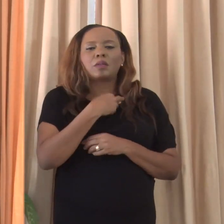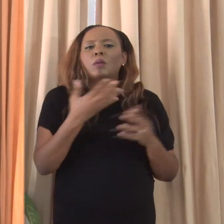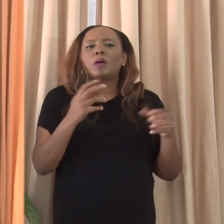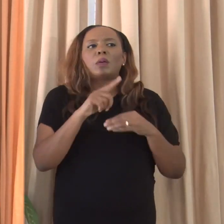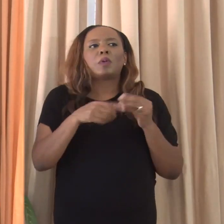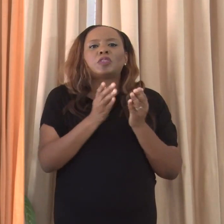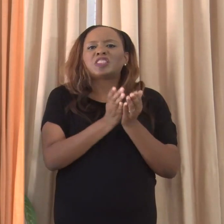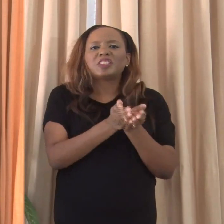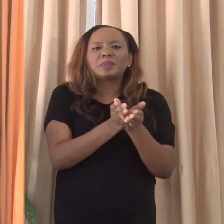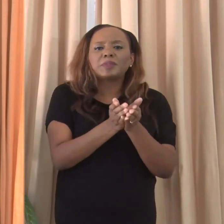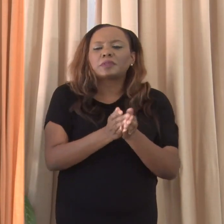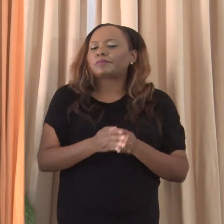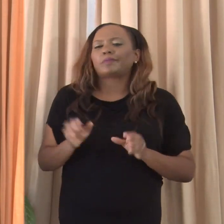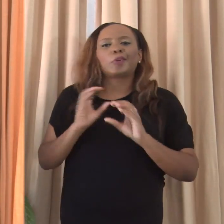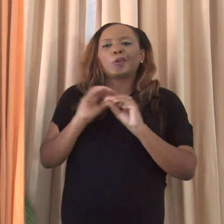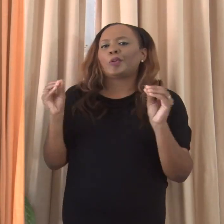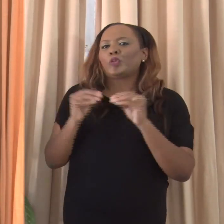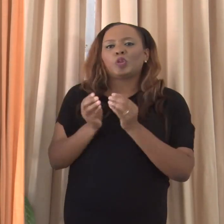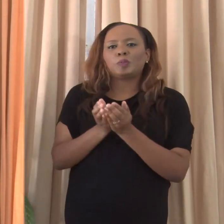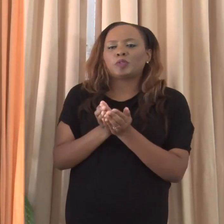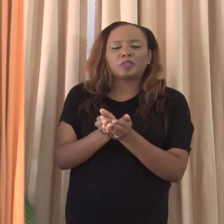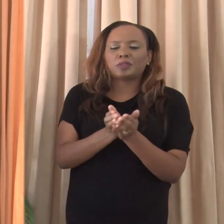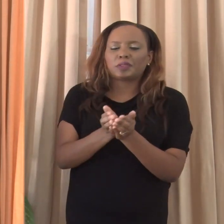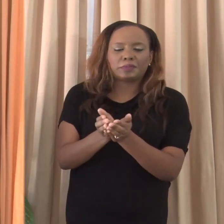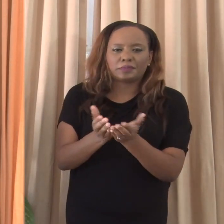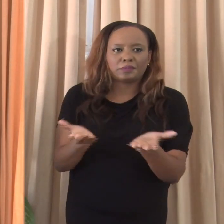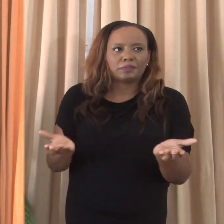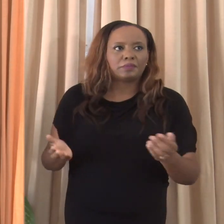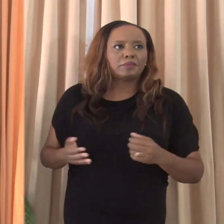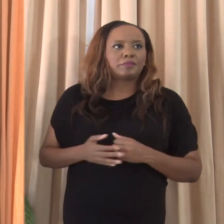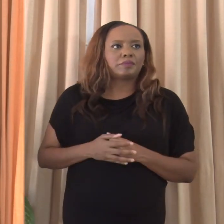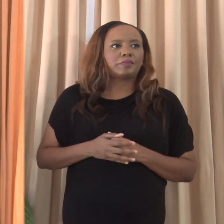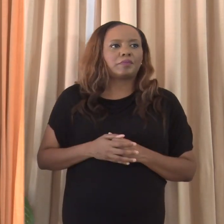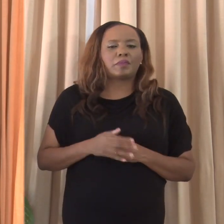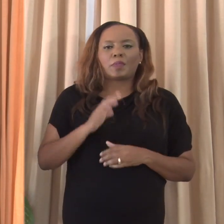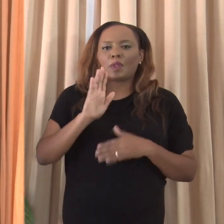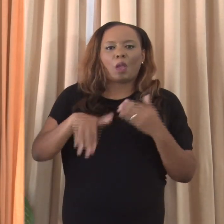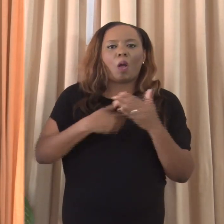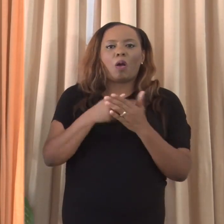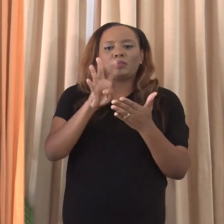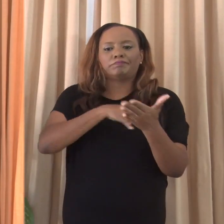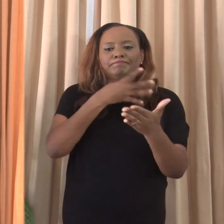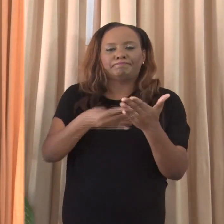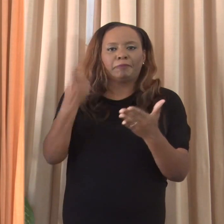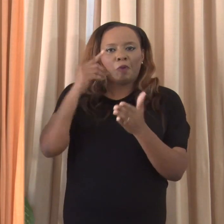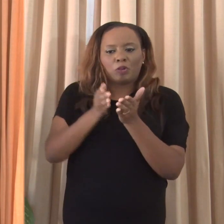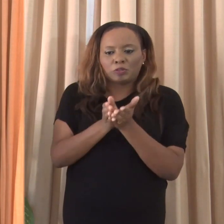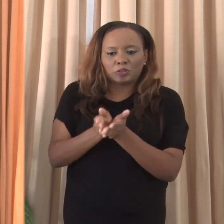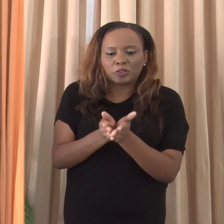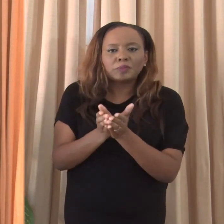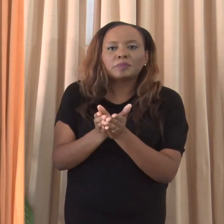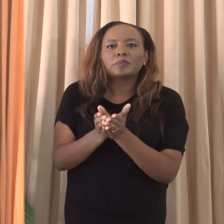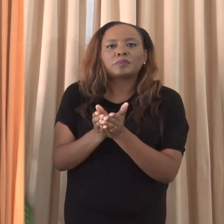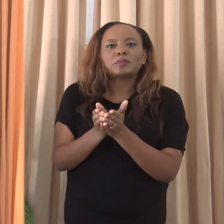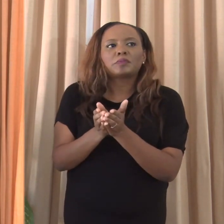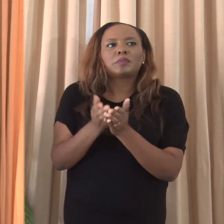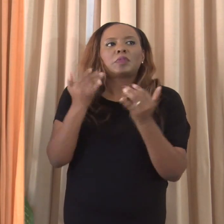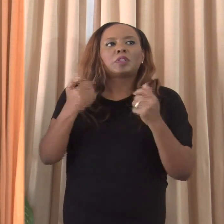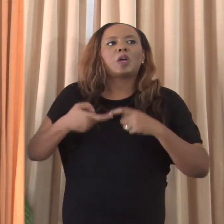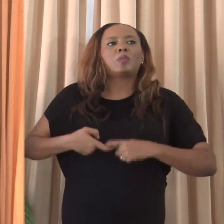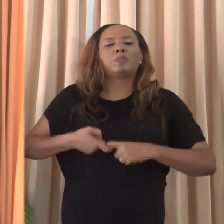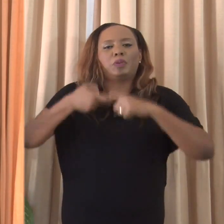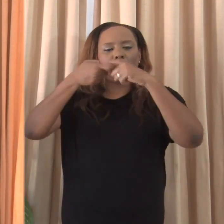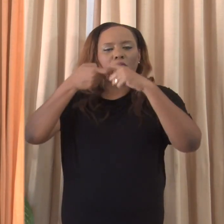ships? I don't think that we have any more that are I think all of the itineraries which were truncated have now